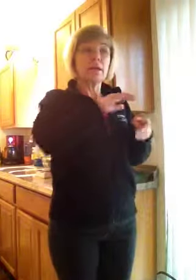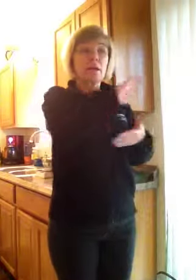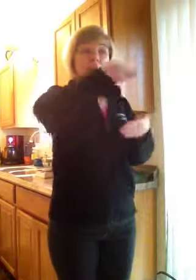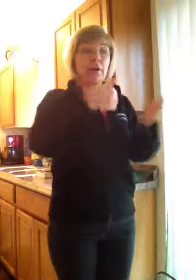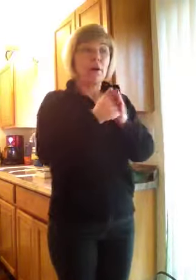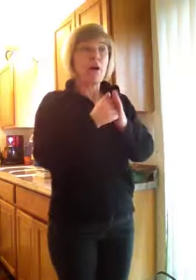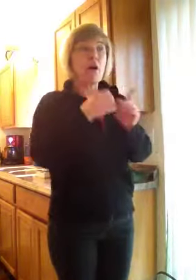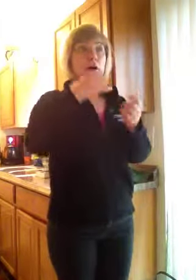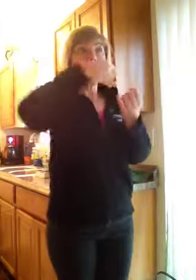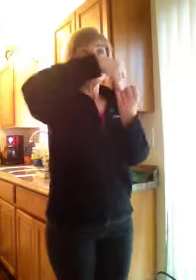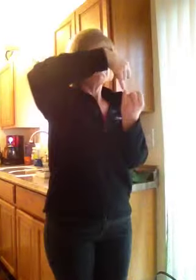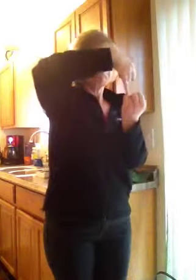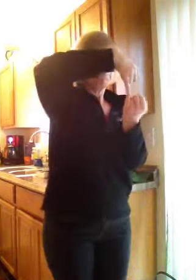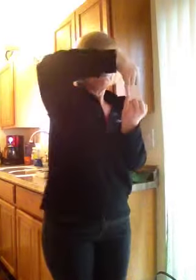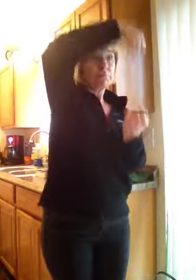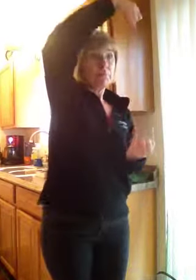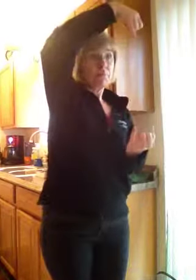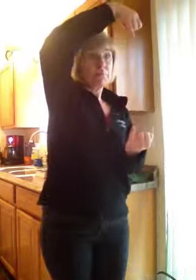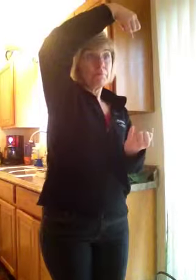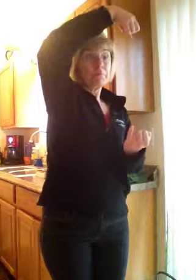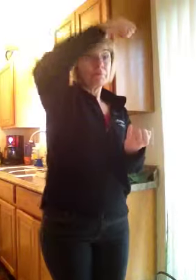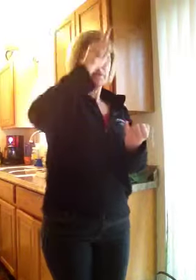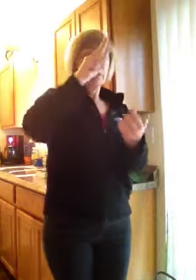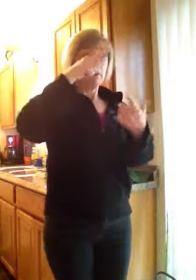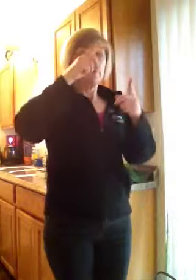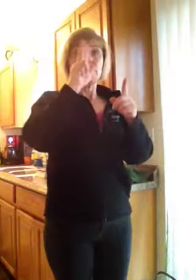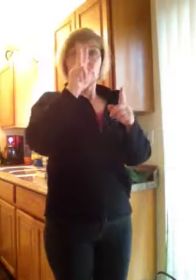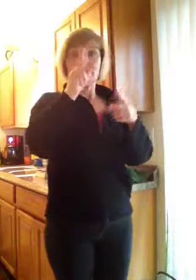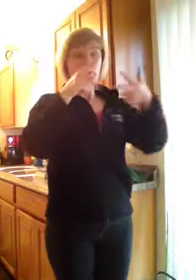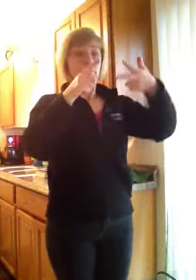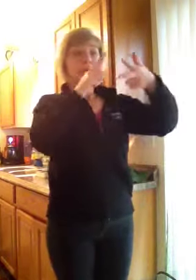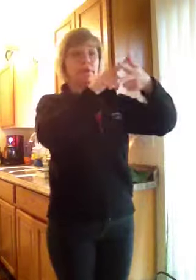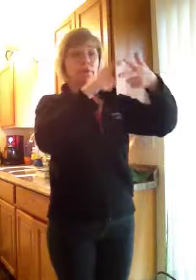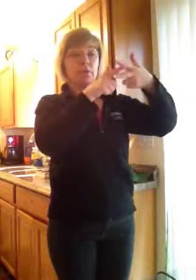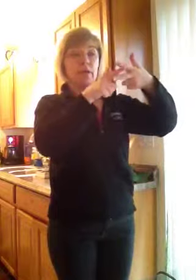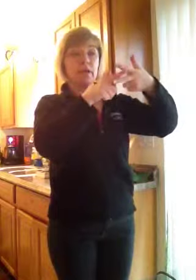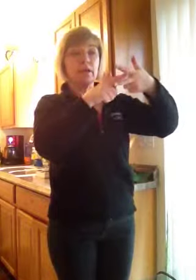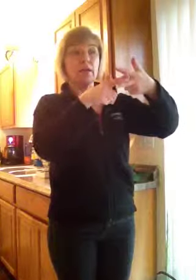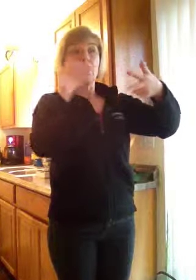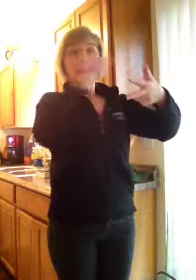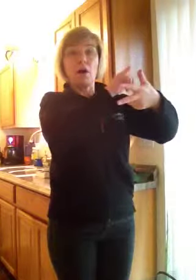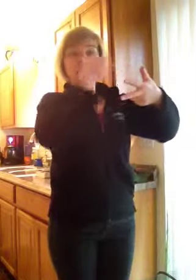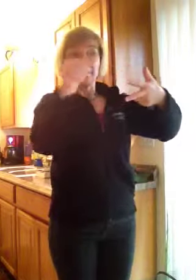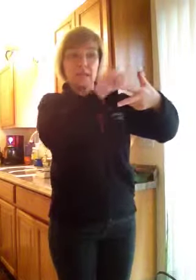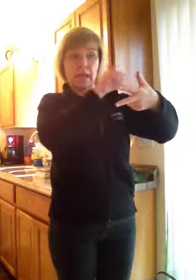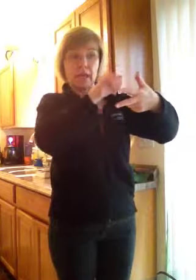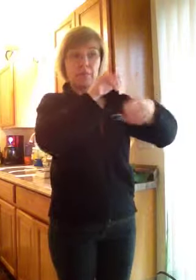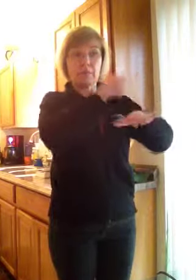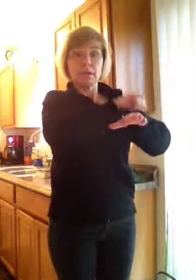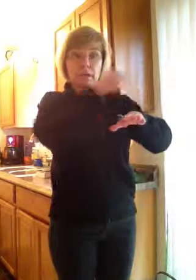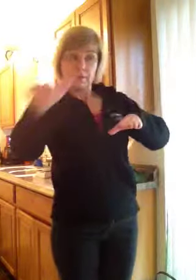it. To see the second possibility, let's take the top vertice of our equilateral triangle and move it up like